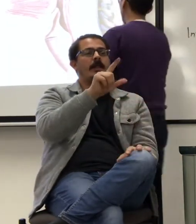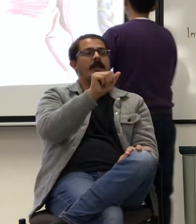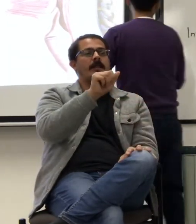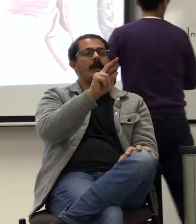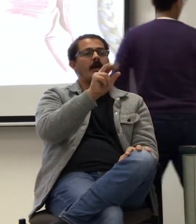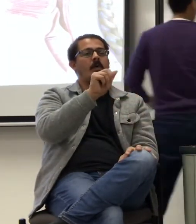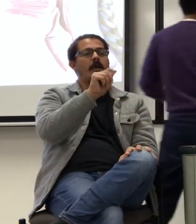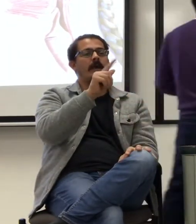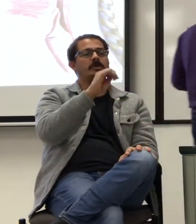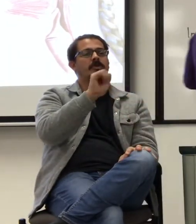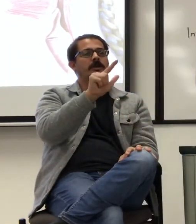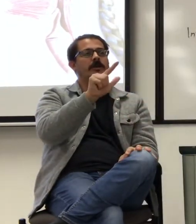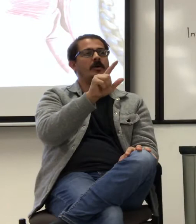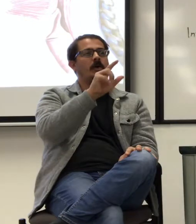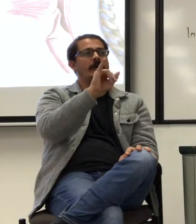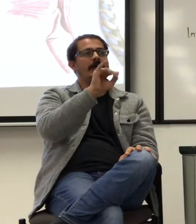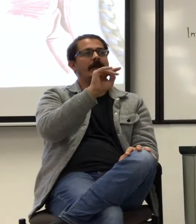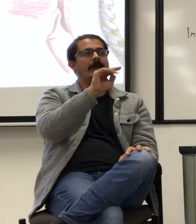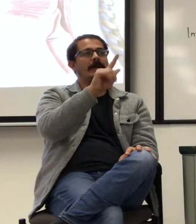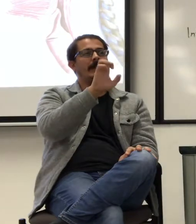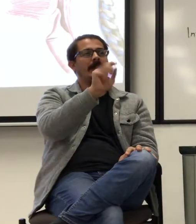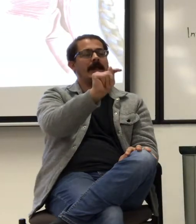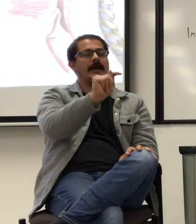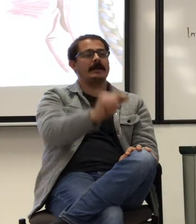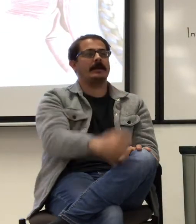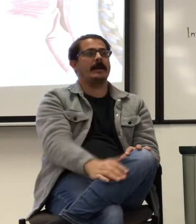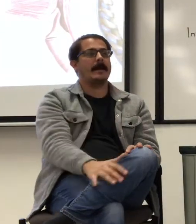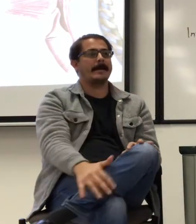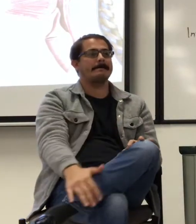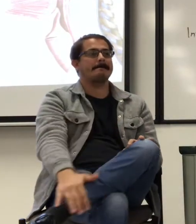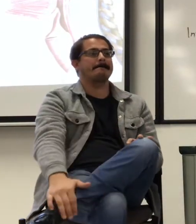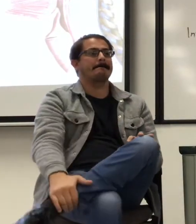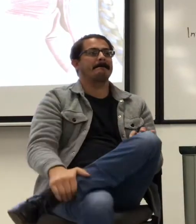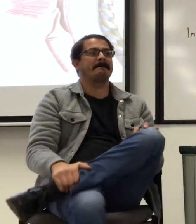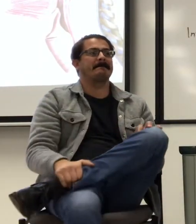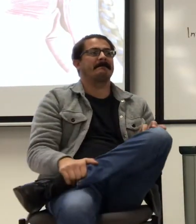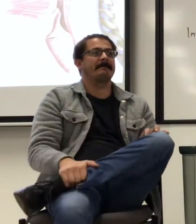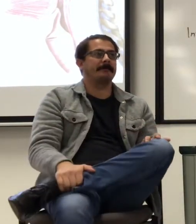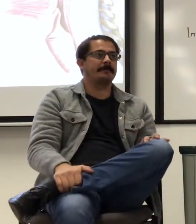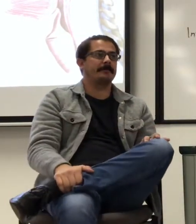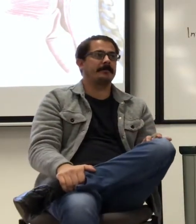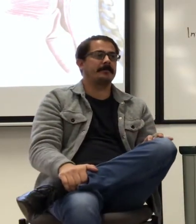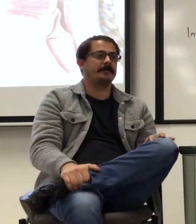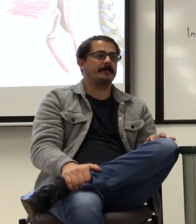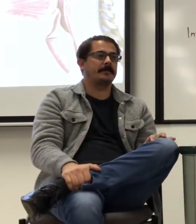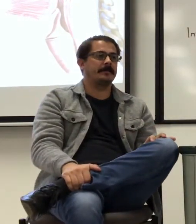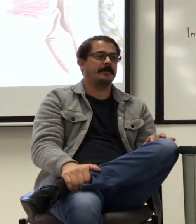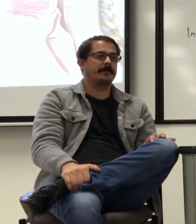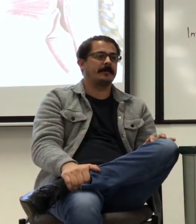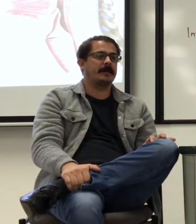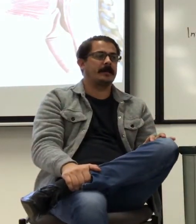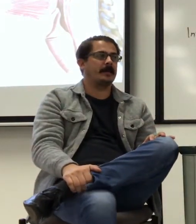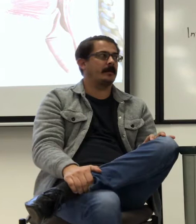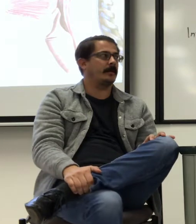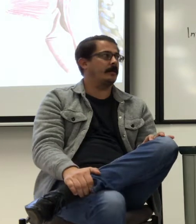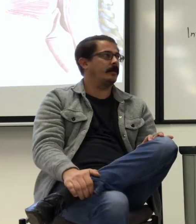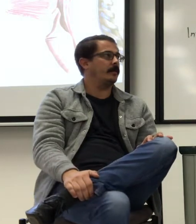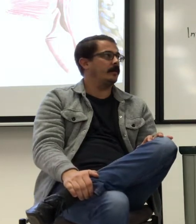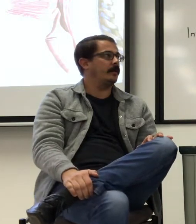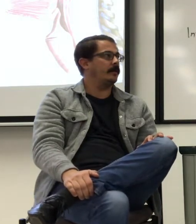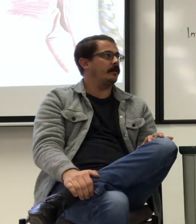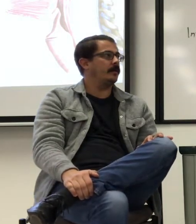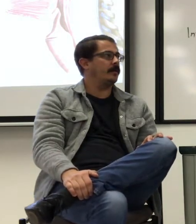Laryngopharynx. Laryngopharynx.